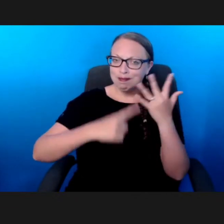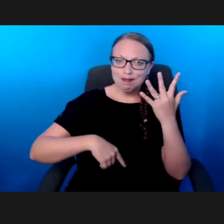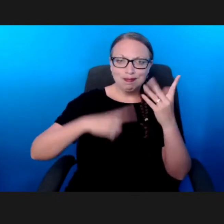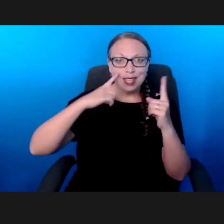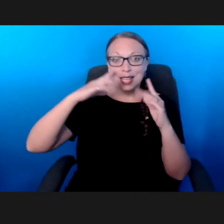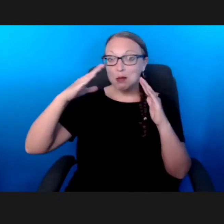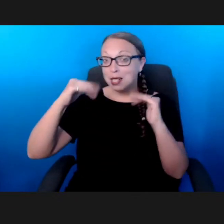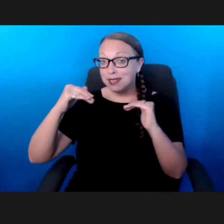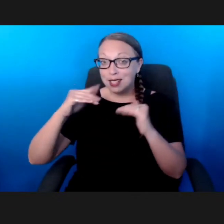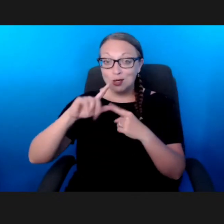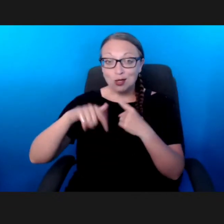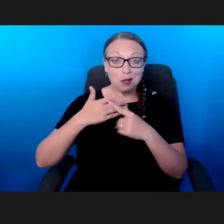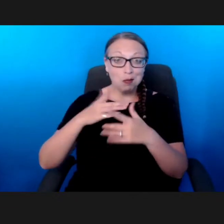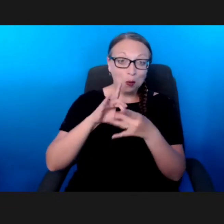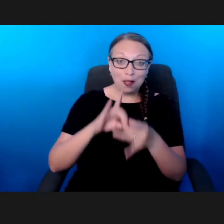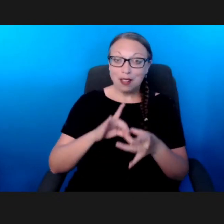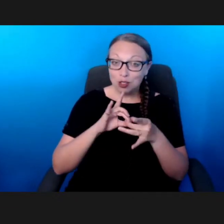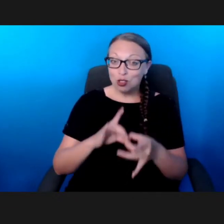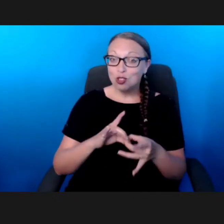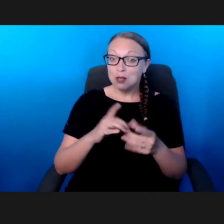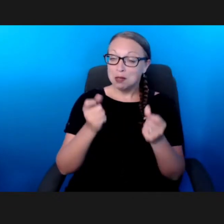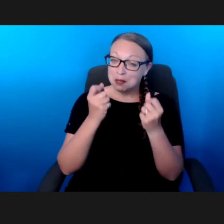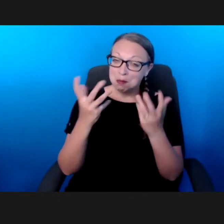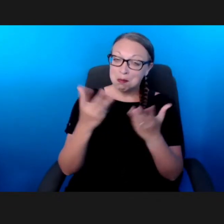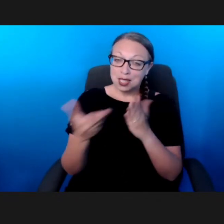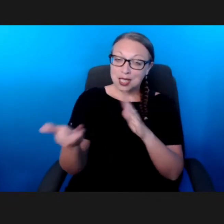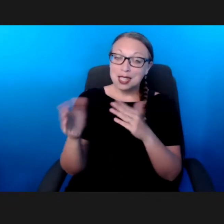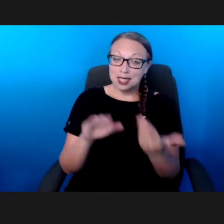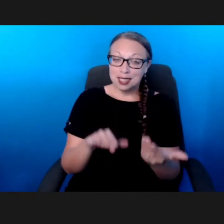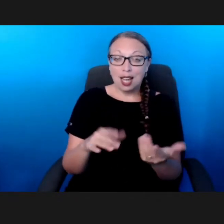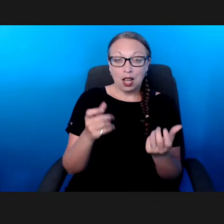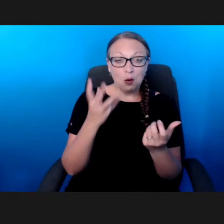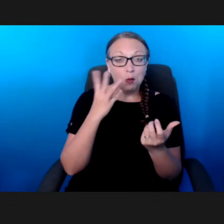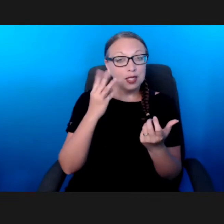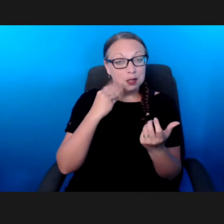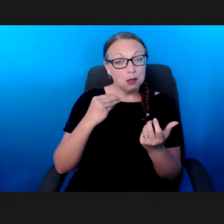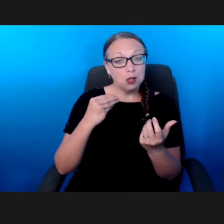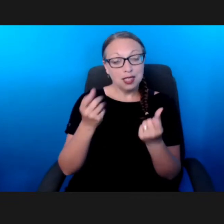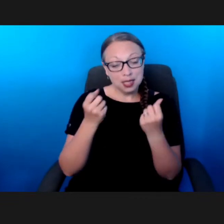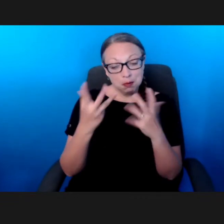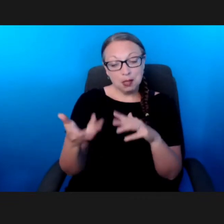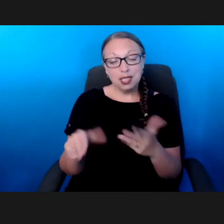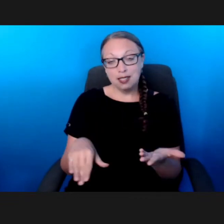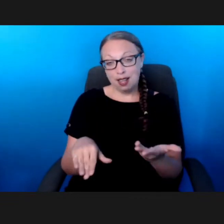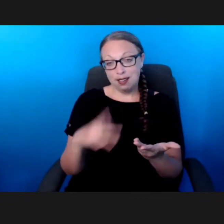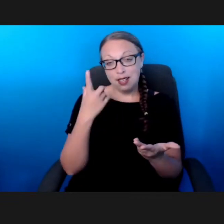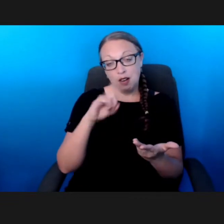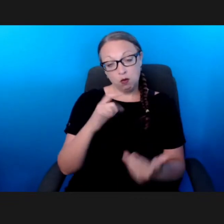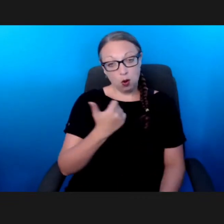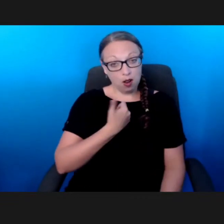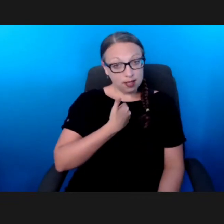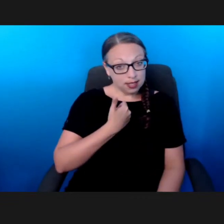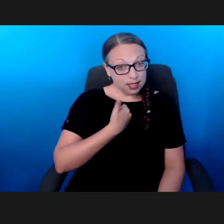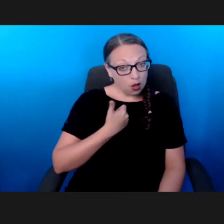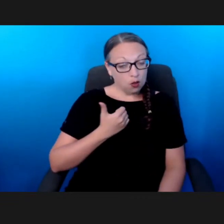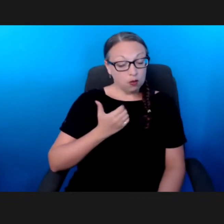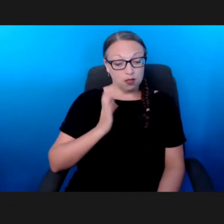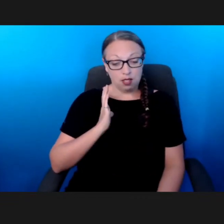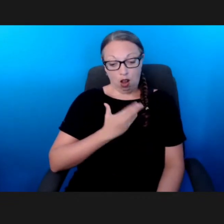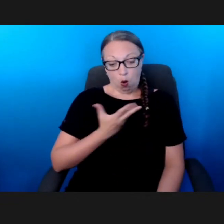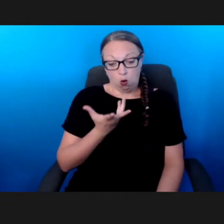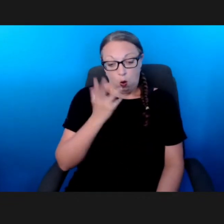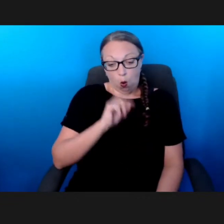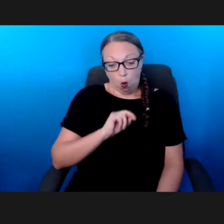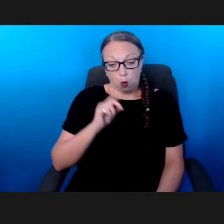about relationships. Right. Yeah. Exactly. And for our own selves, our own expectations about what we